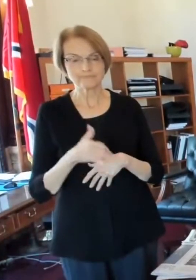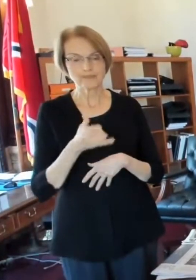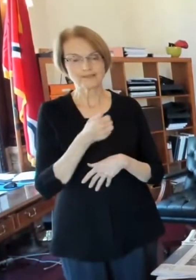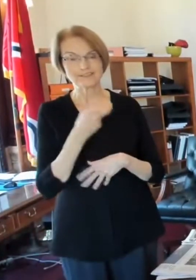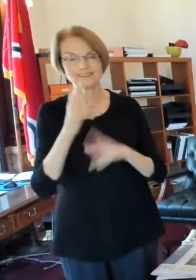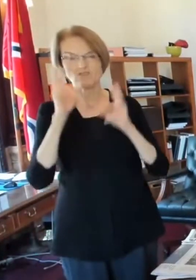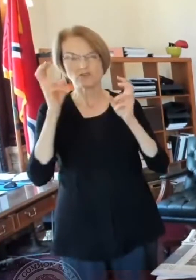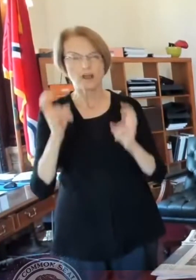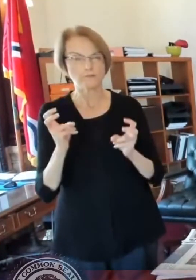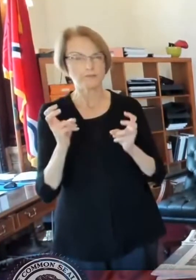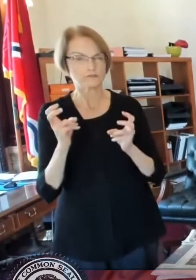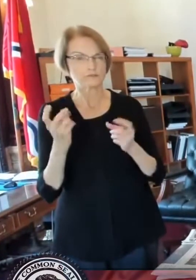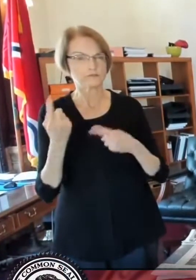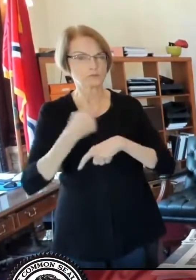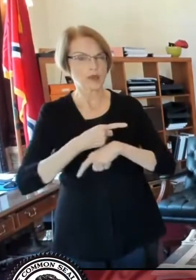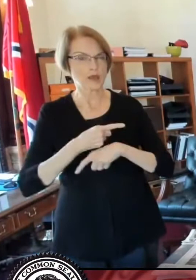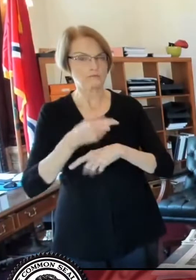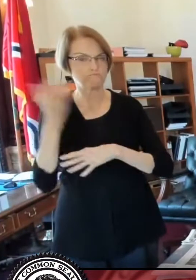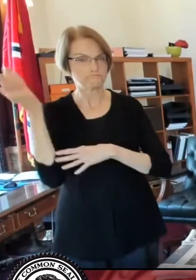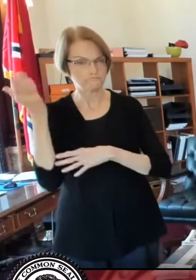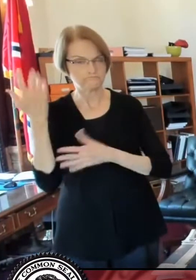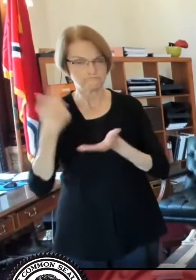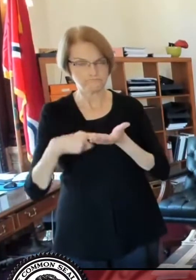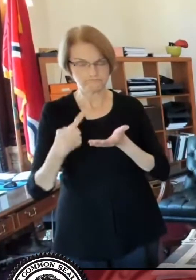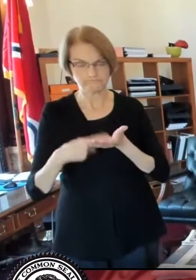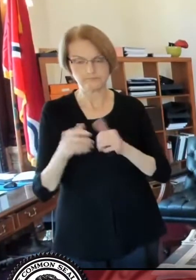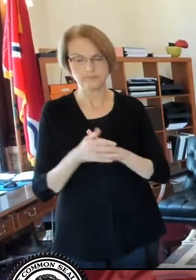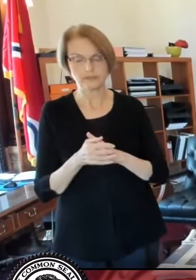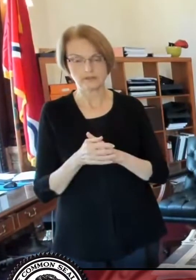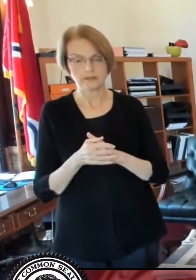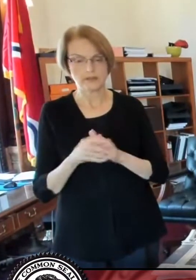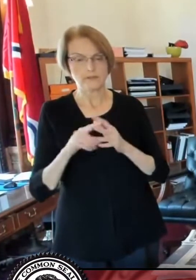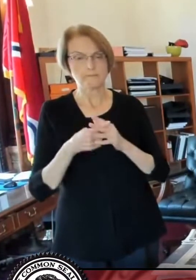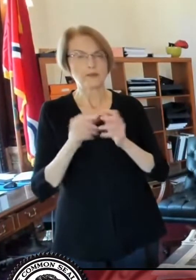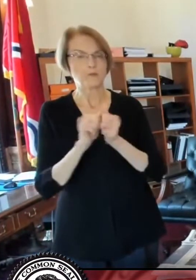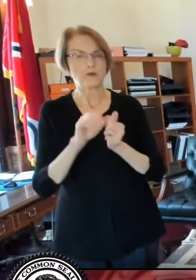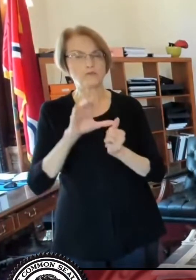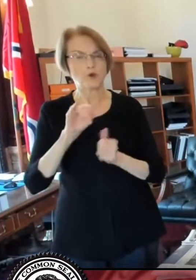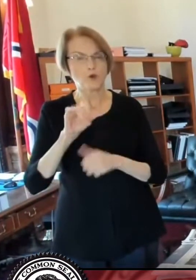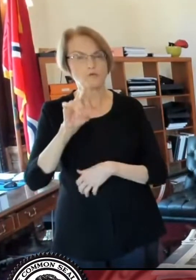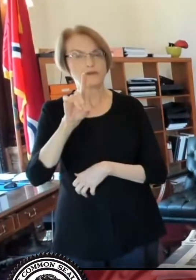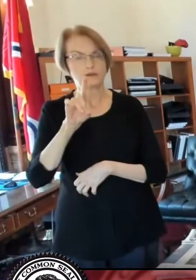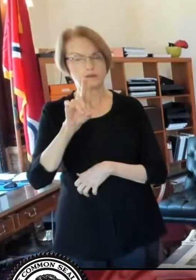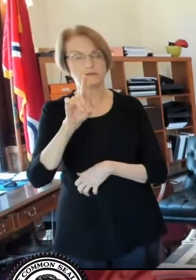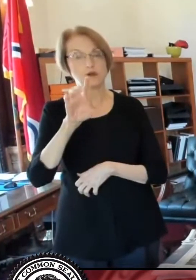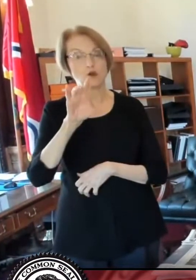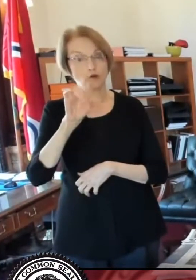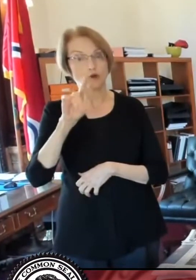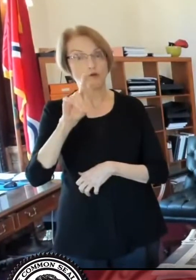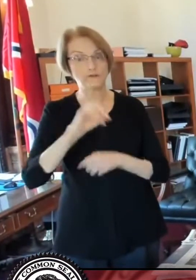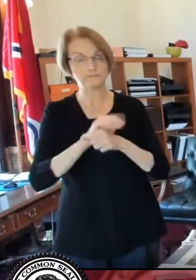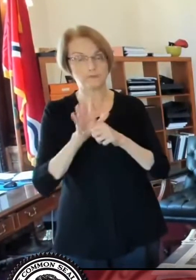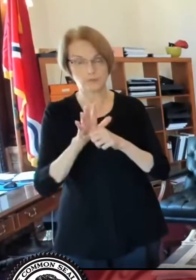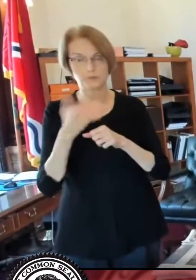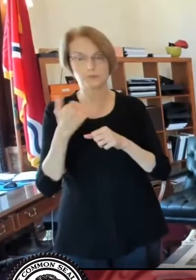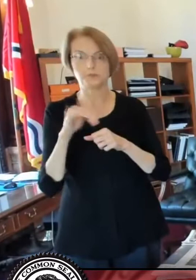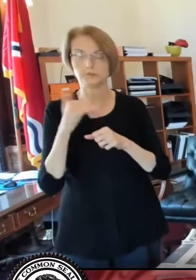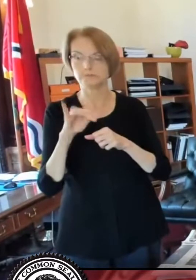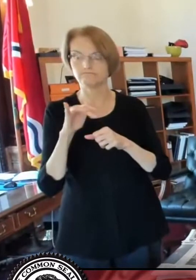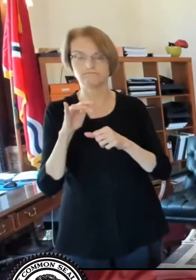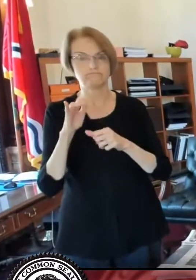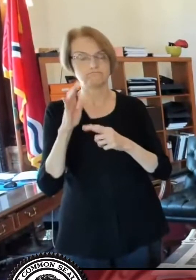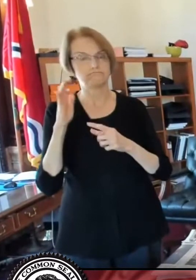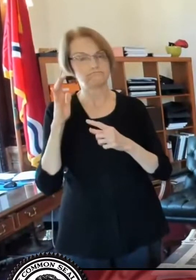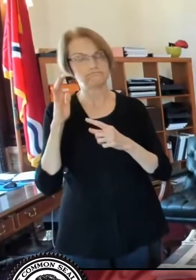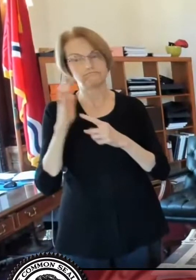to touch on today. I'm going to begin by talking for a minute about COVID. COVID has certainly been the topic in the